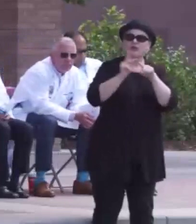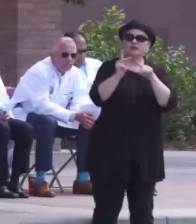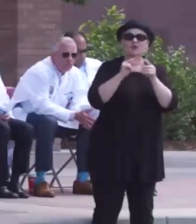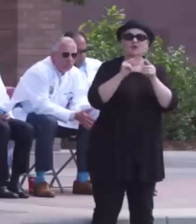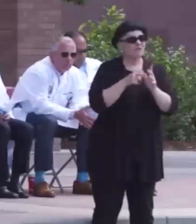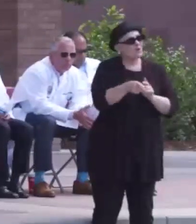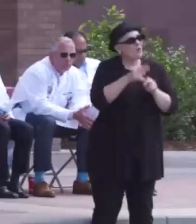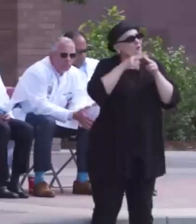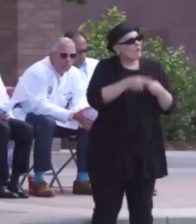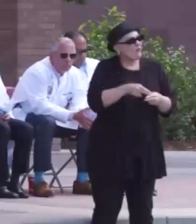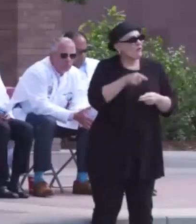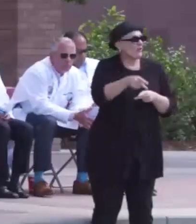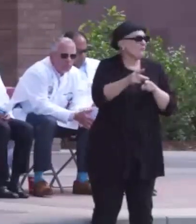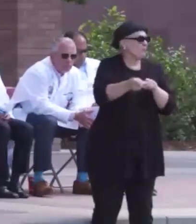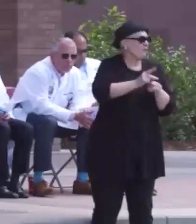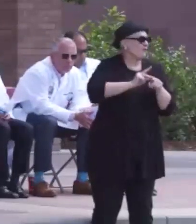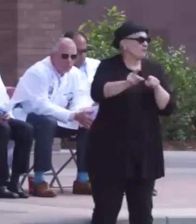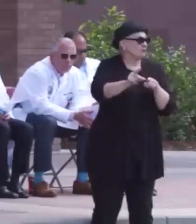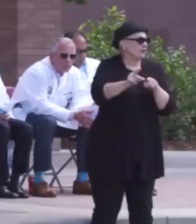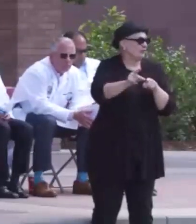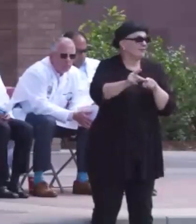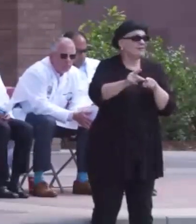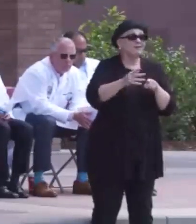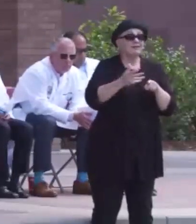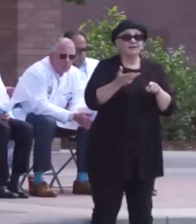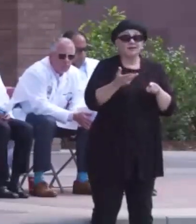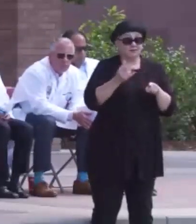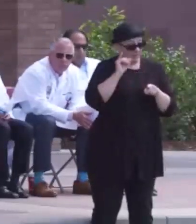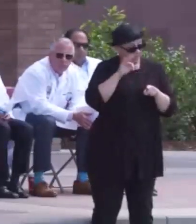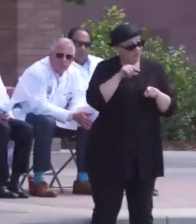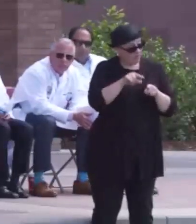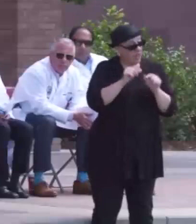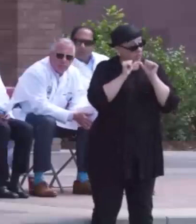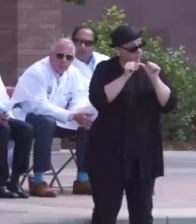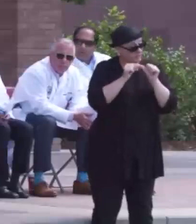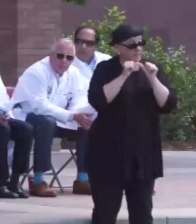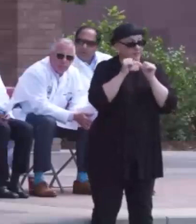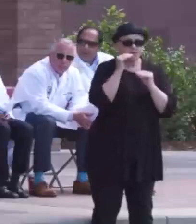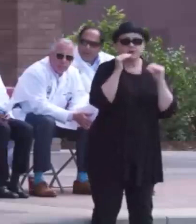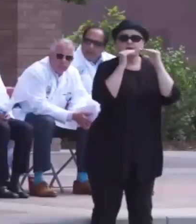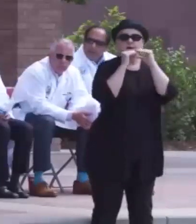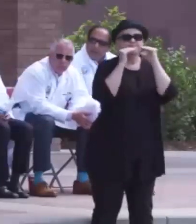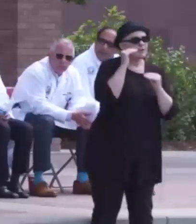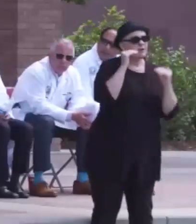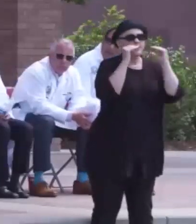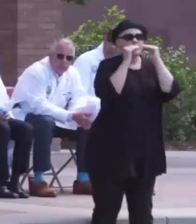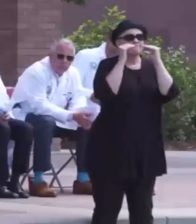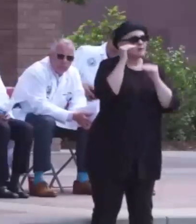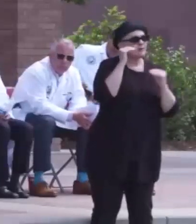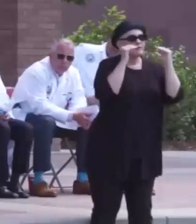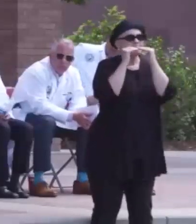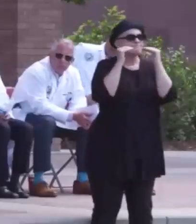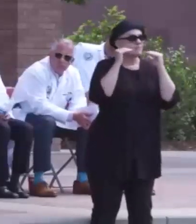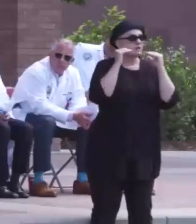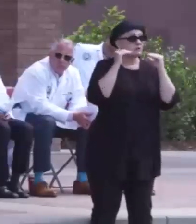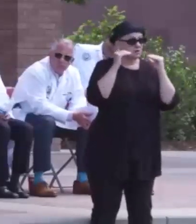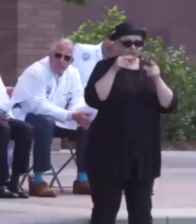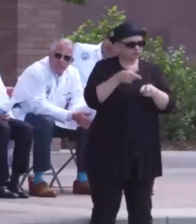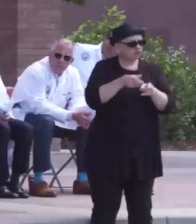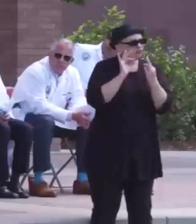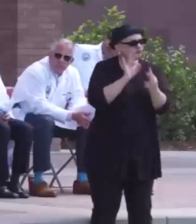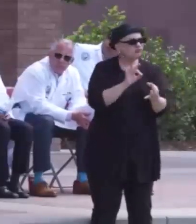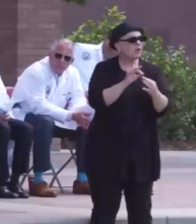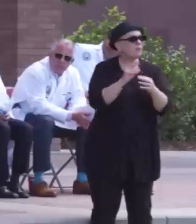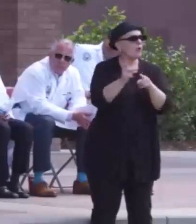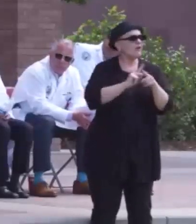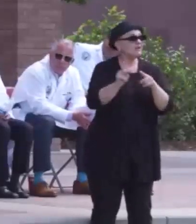professional insofar as they live up to those declared values and standards. They're unprofessional when they're out of bounds for what